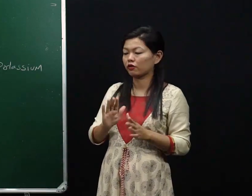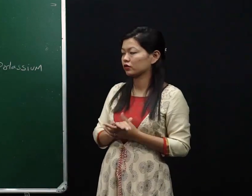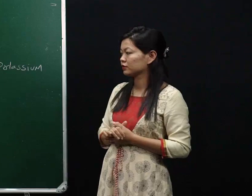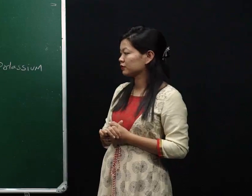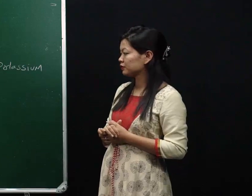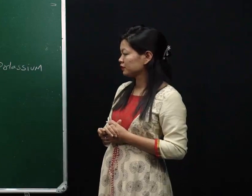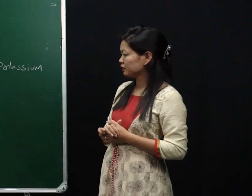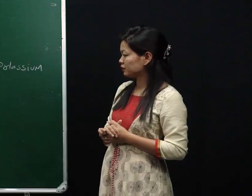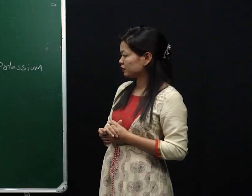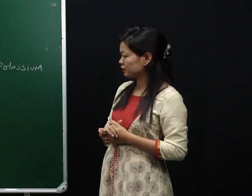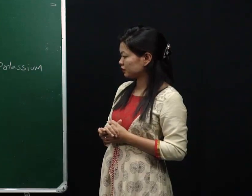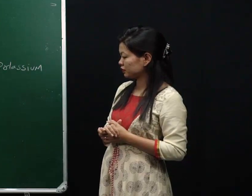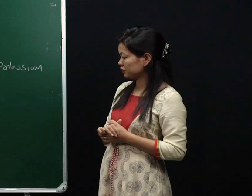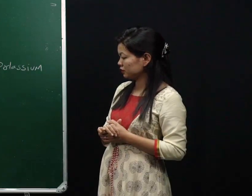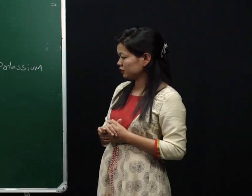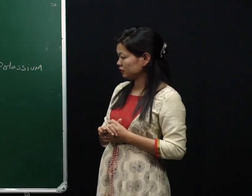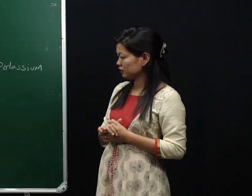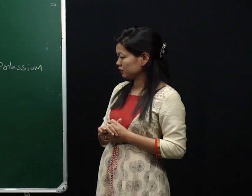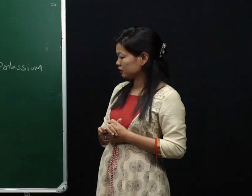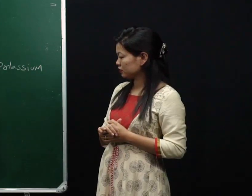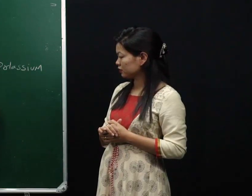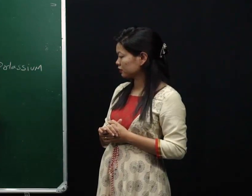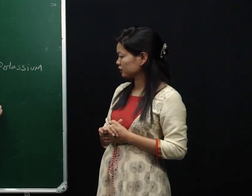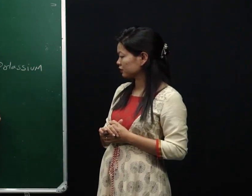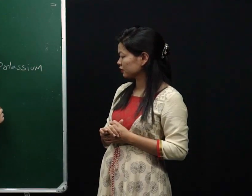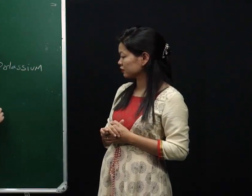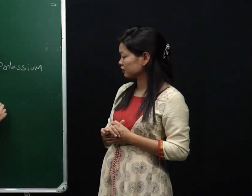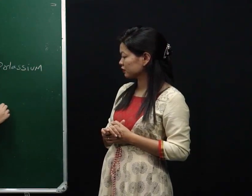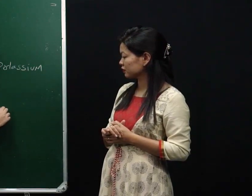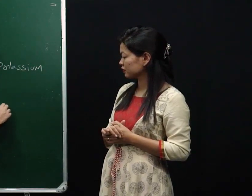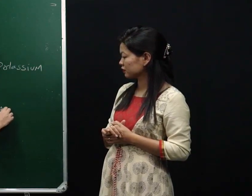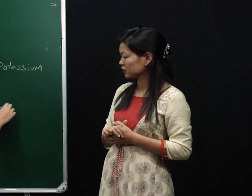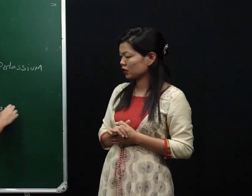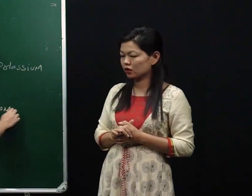you'll find in a liquid state at room temperature. Okay, room